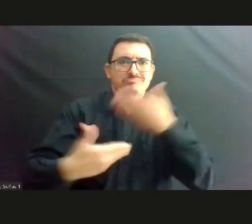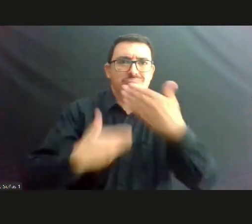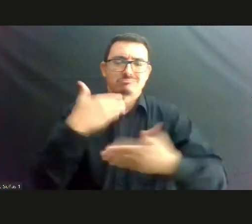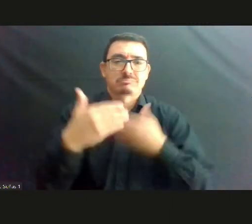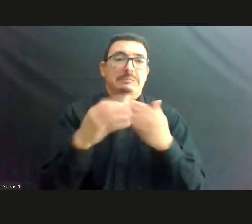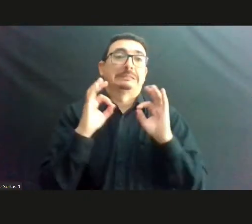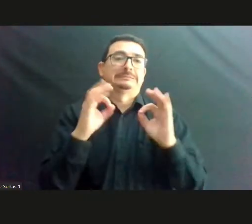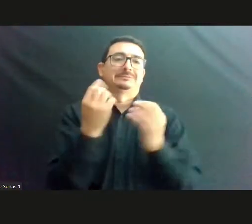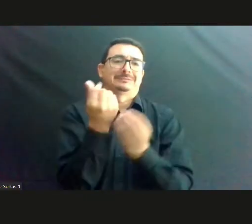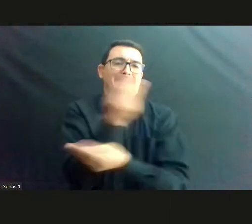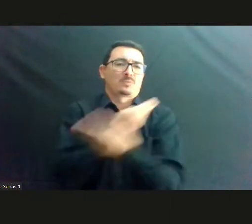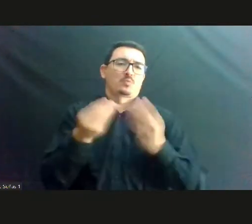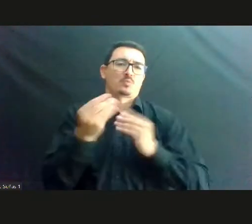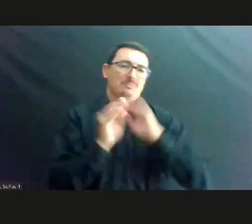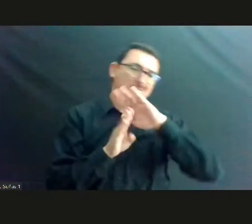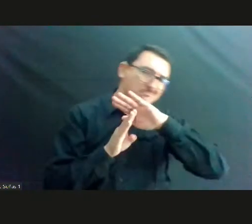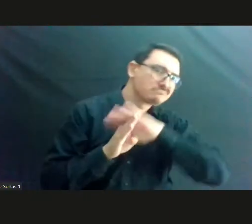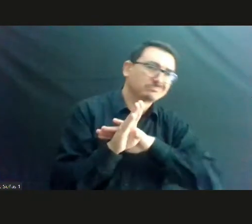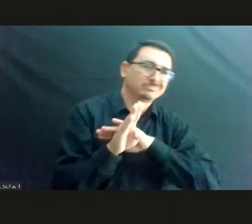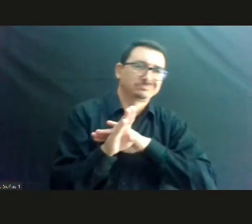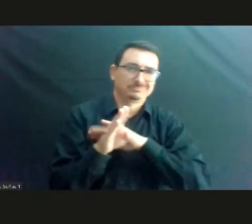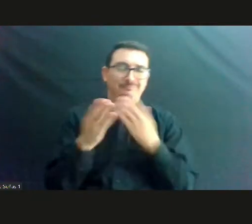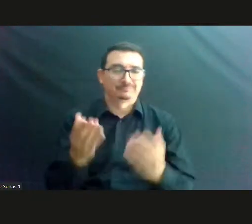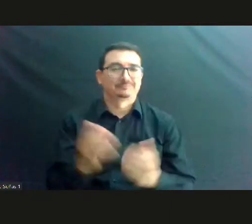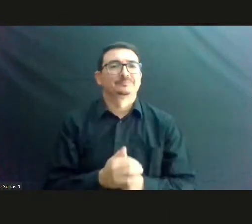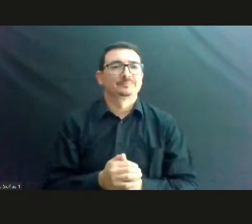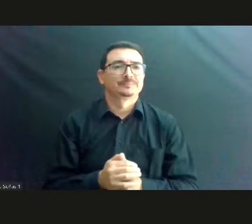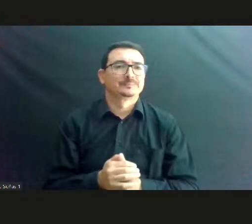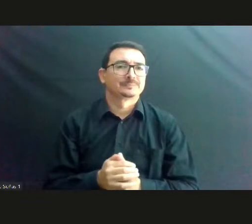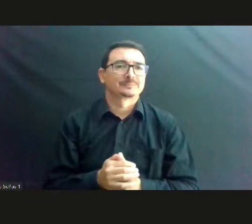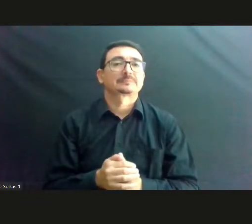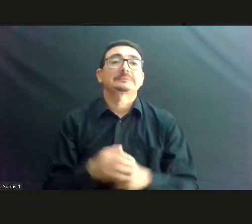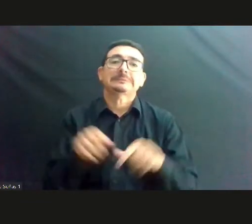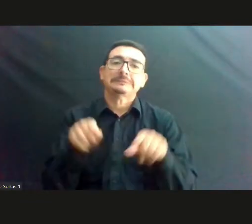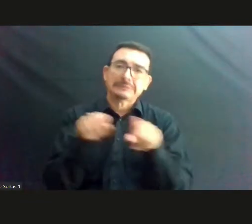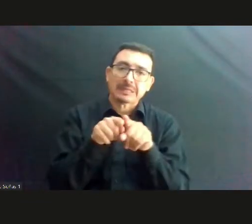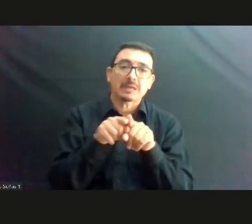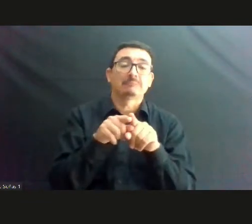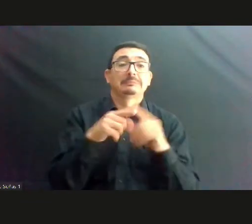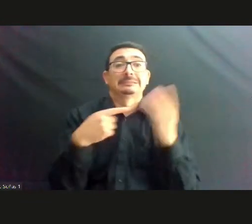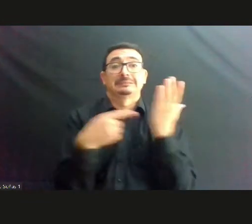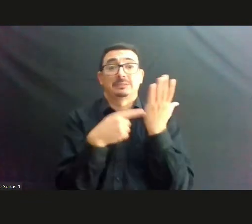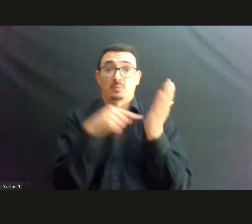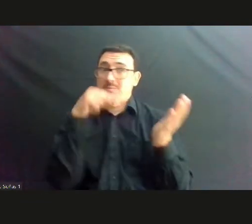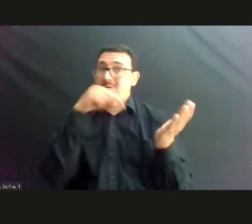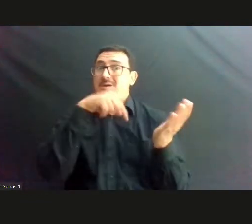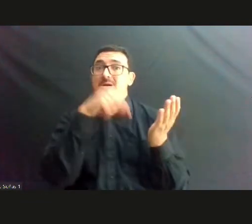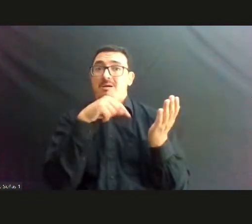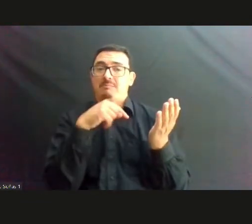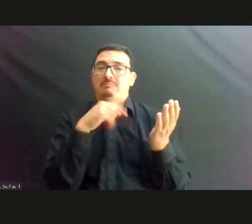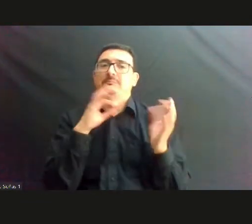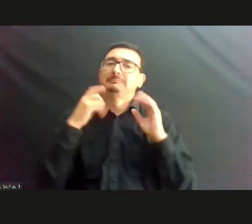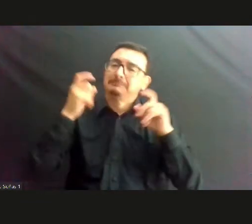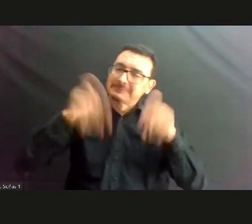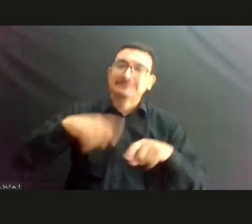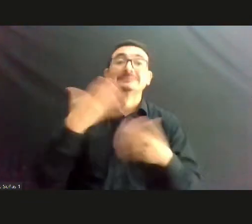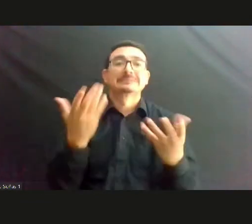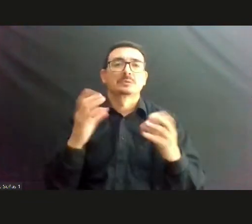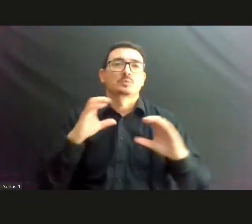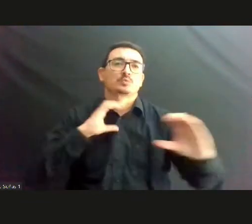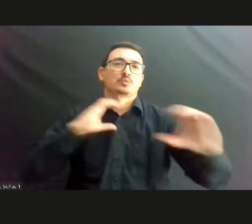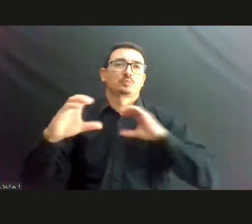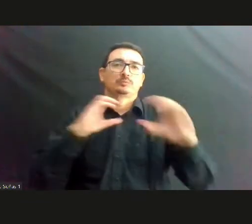ICT services that power the digital economy are a very good example of this broad